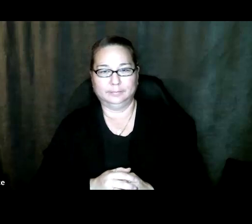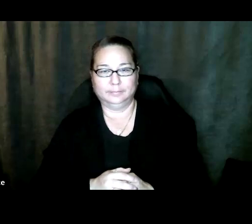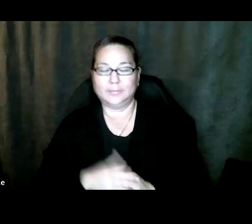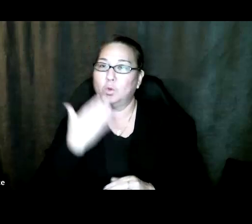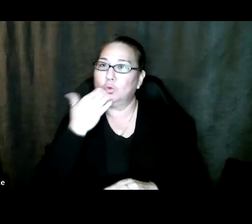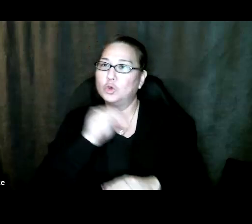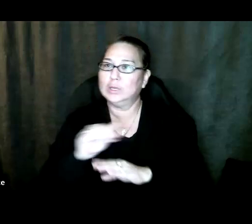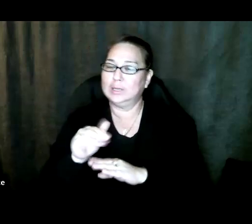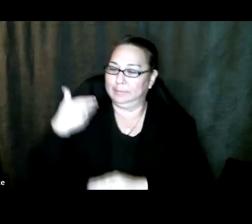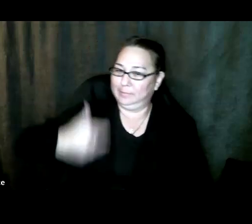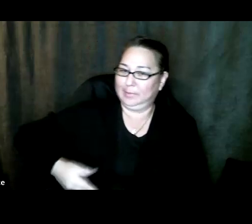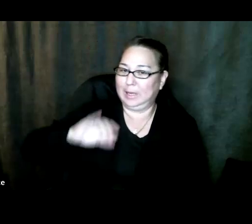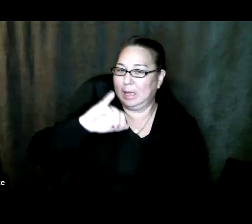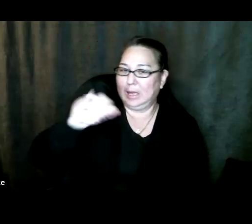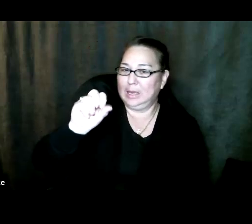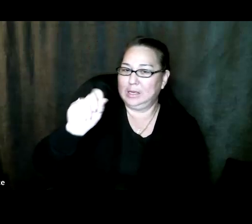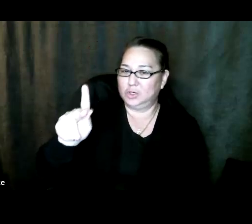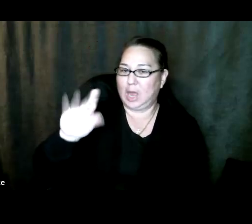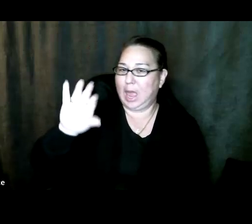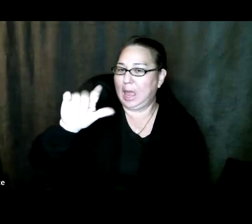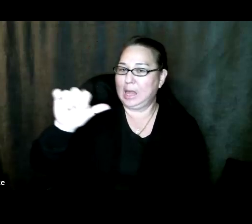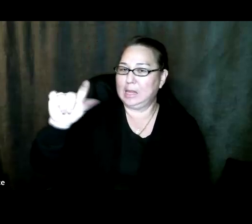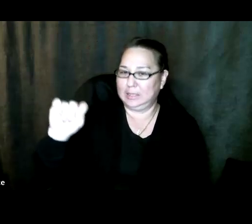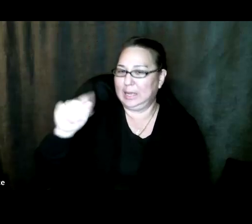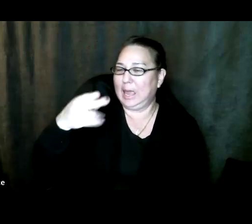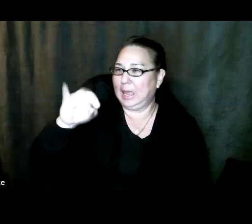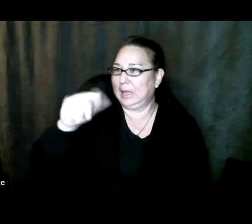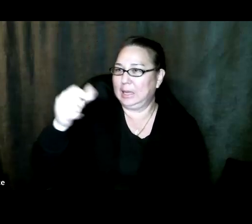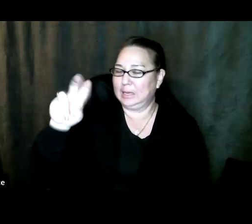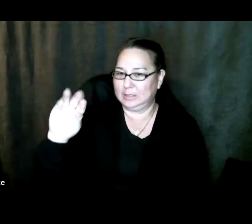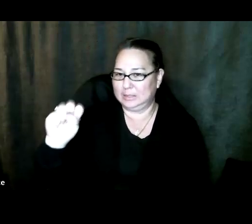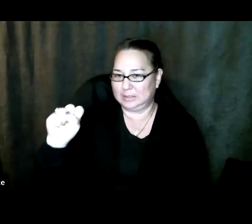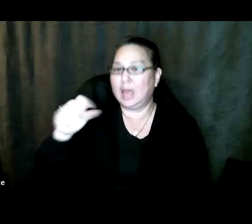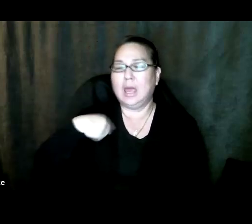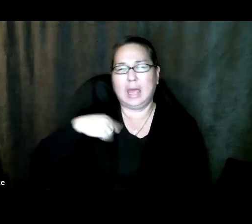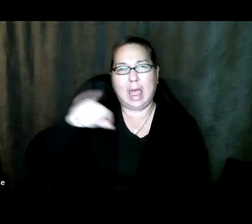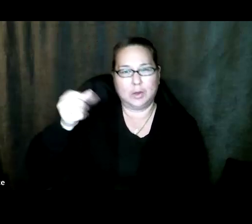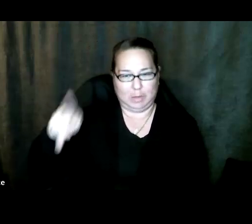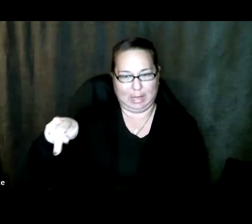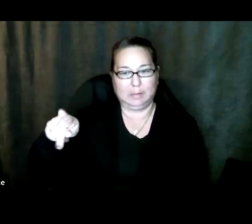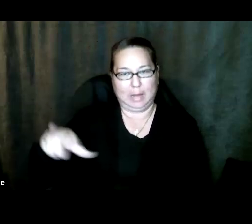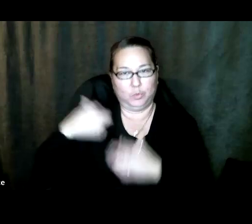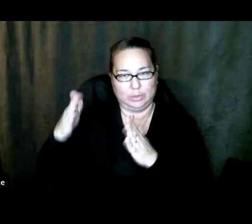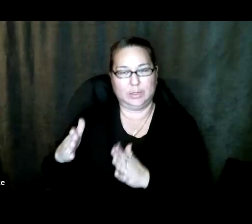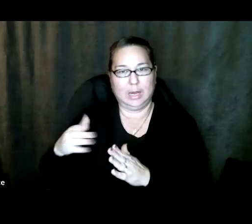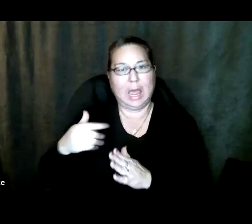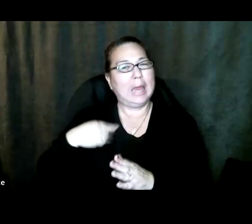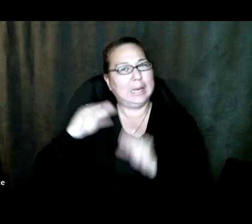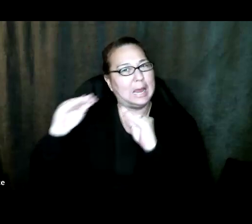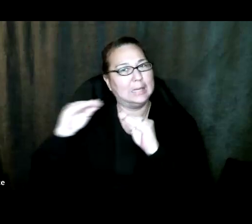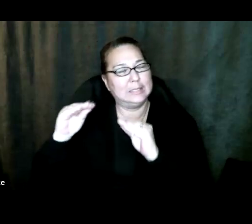Good evening. My name is Jack Elliott Higgins. I'm a Jamaica Plain resident, and I teach special education biology at English High